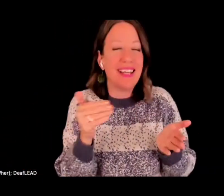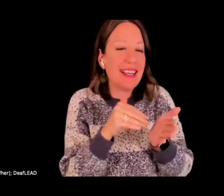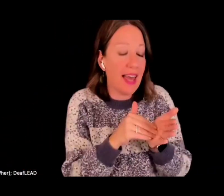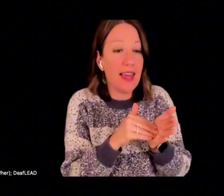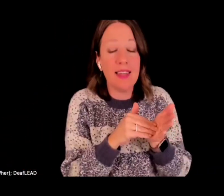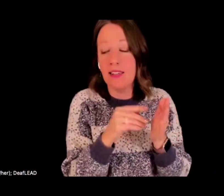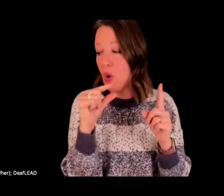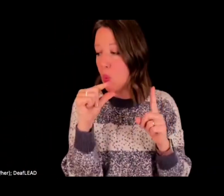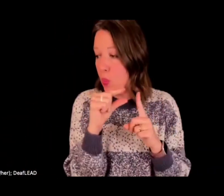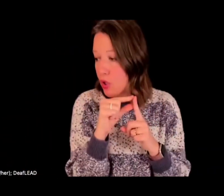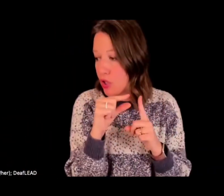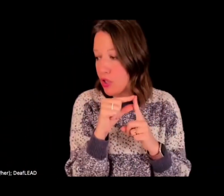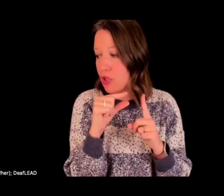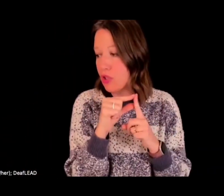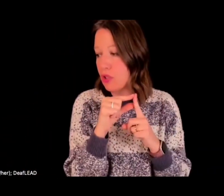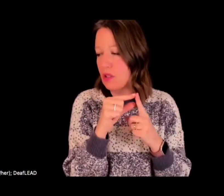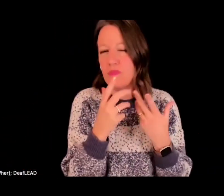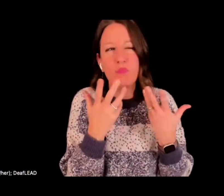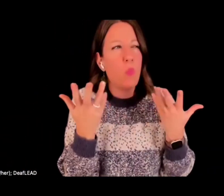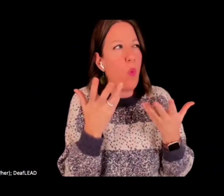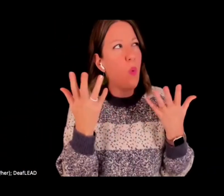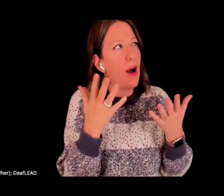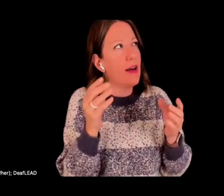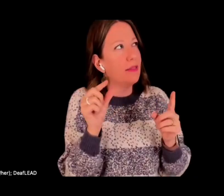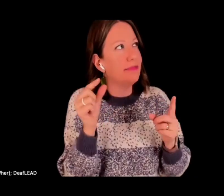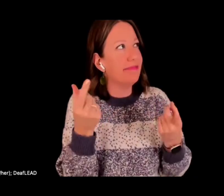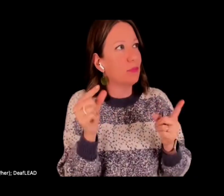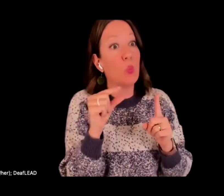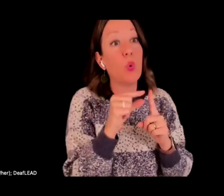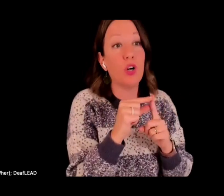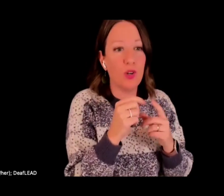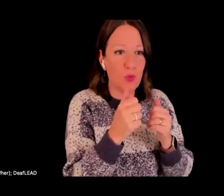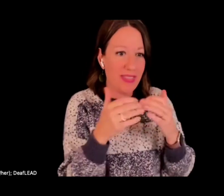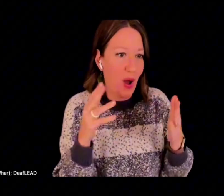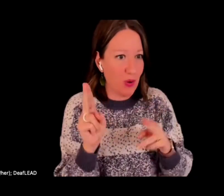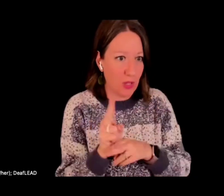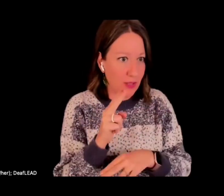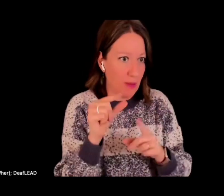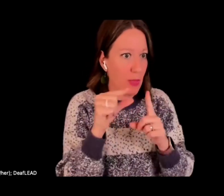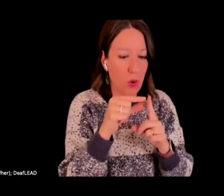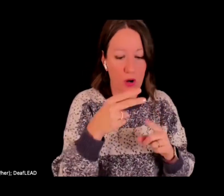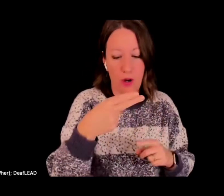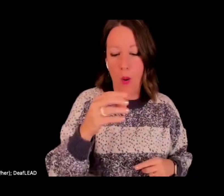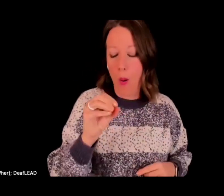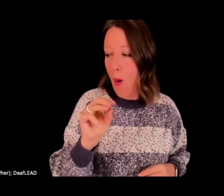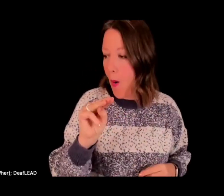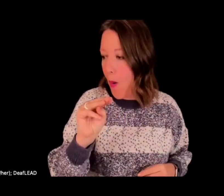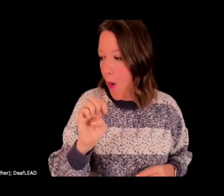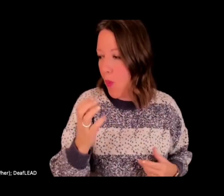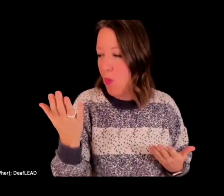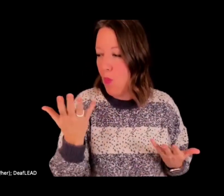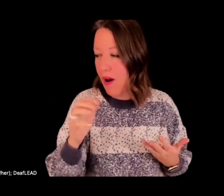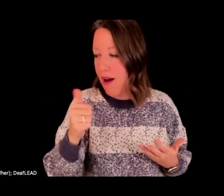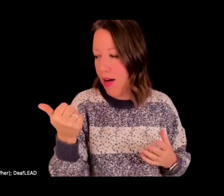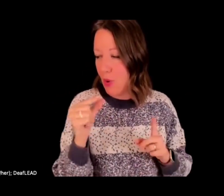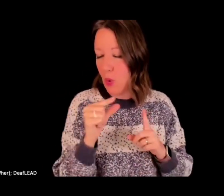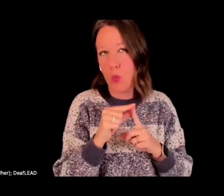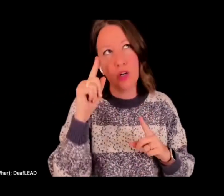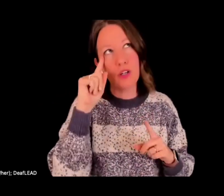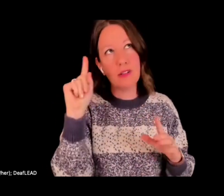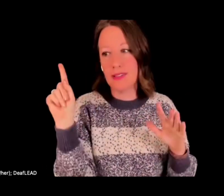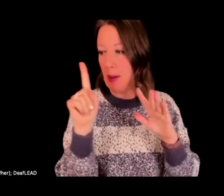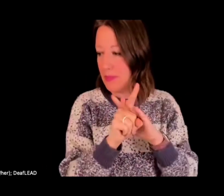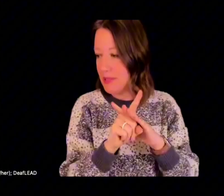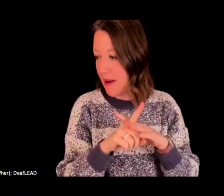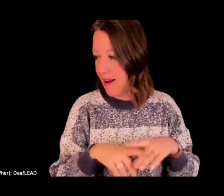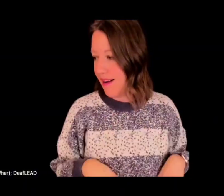So this is exploring the meaning of home. Again, what the word home without actually